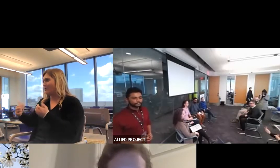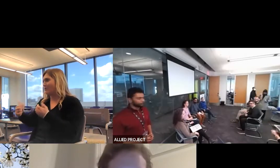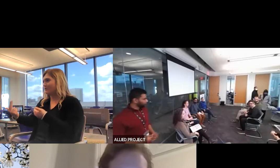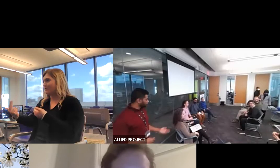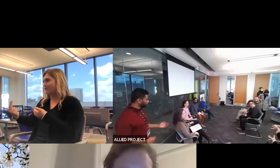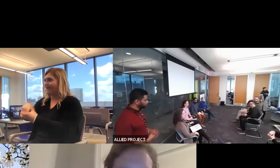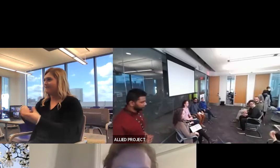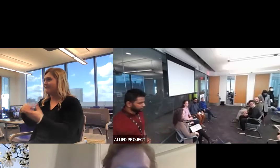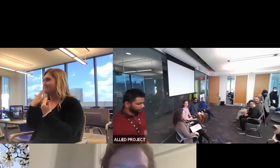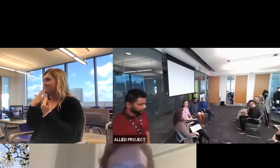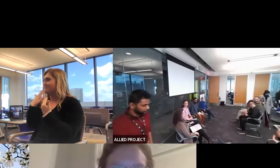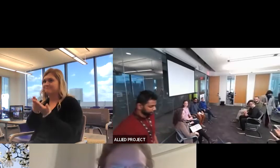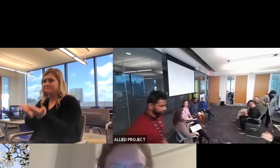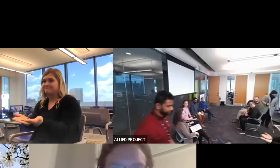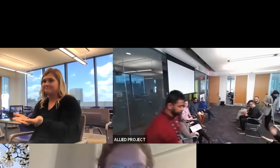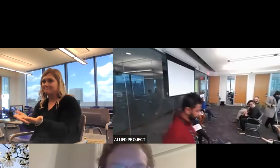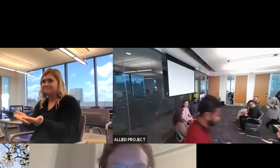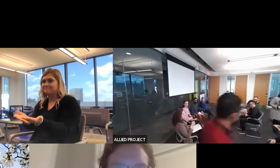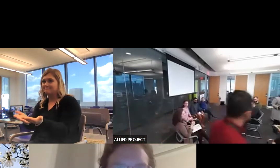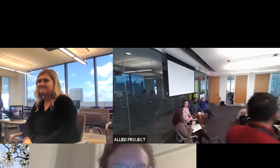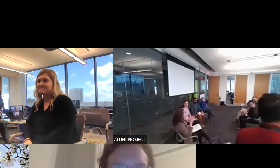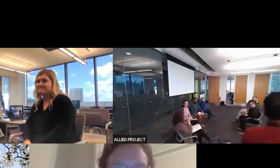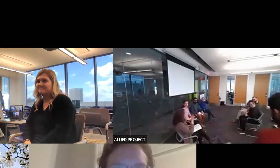us. Thank you. Over to you, Ms. Rachel.